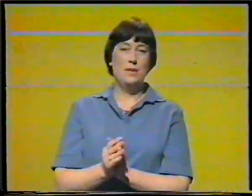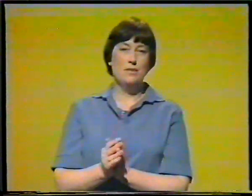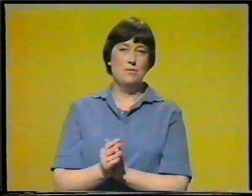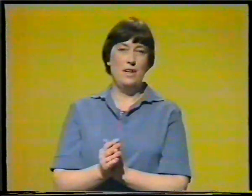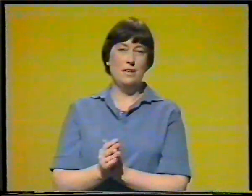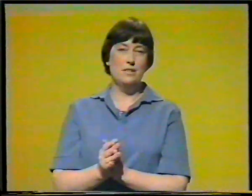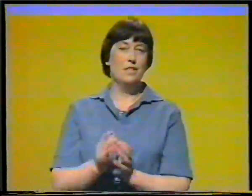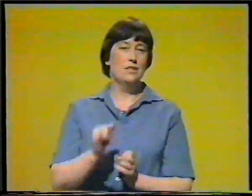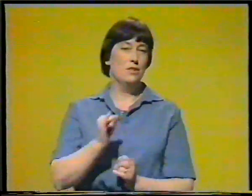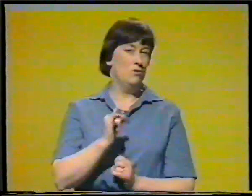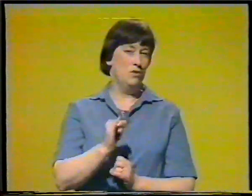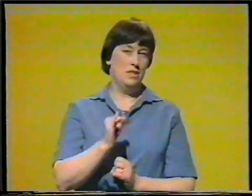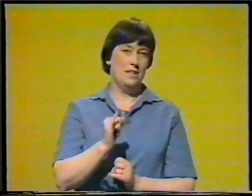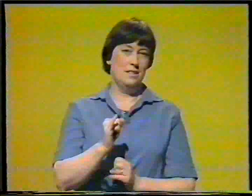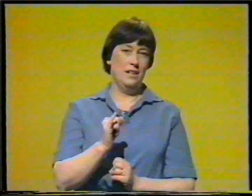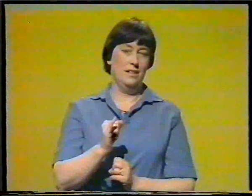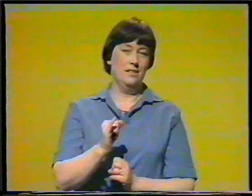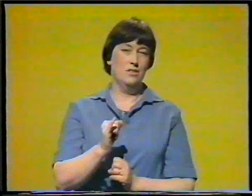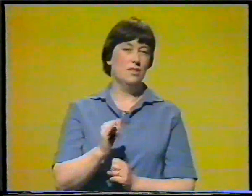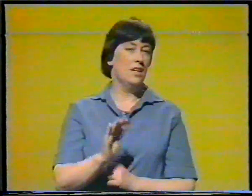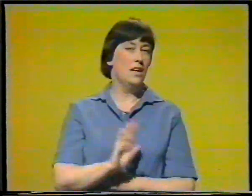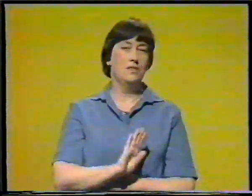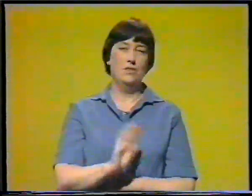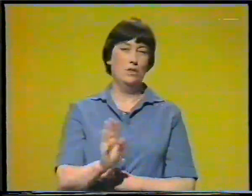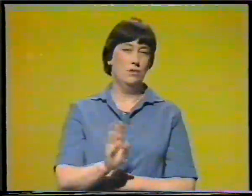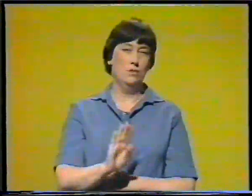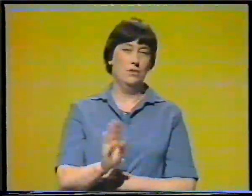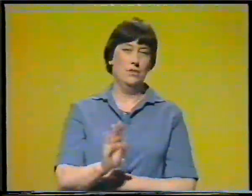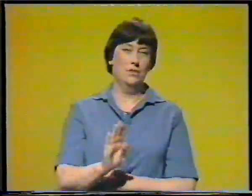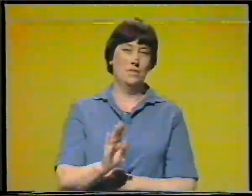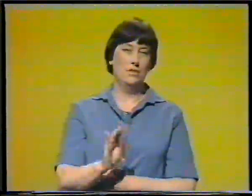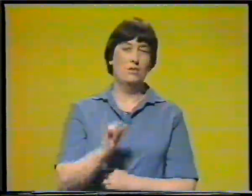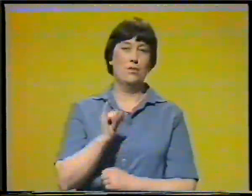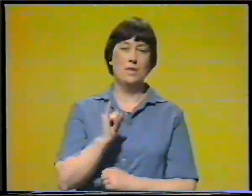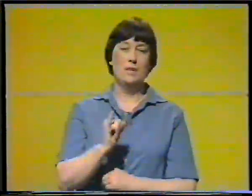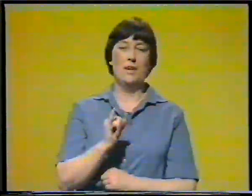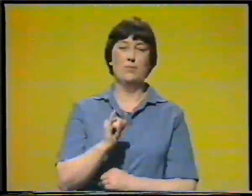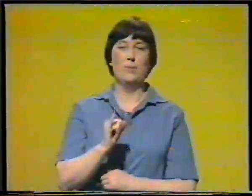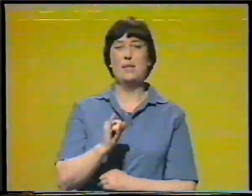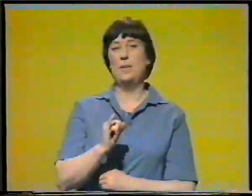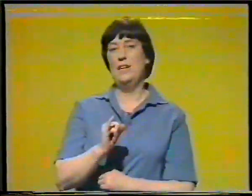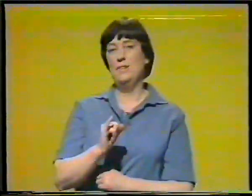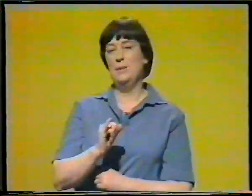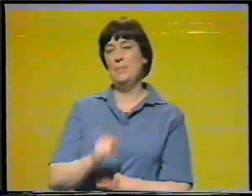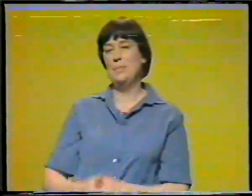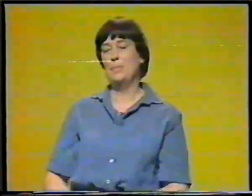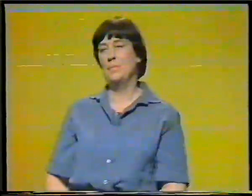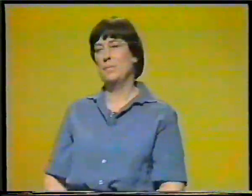person fails, don't use that sign. Just say no, so that you can keep that for bad behavior.